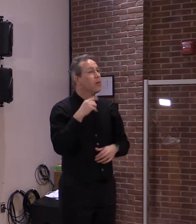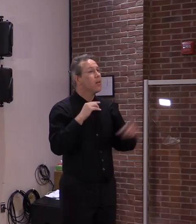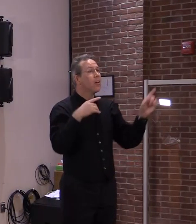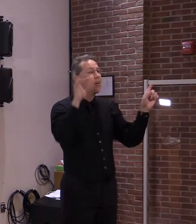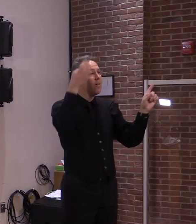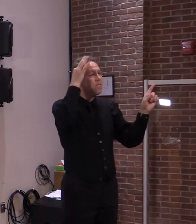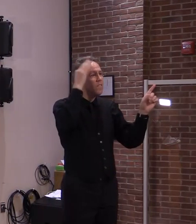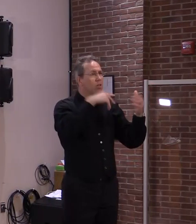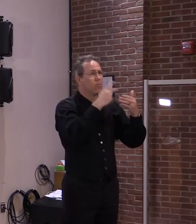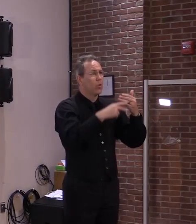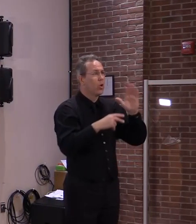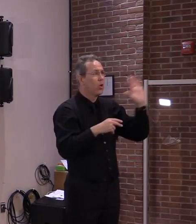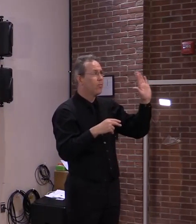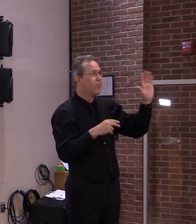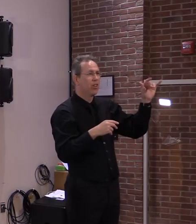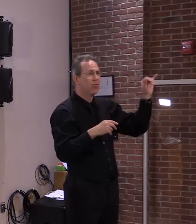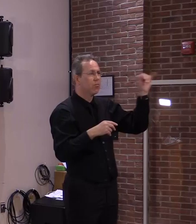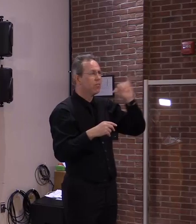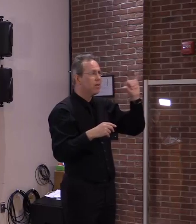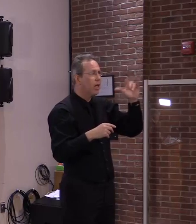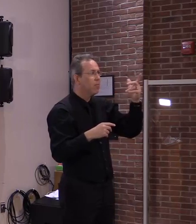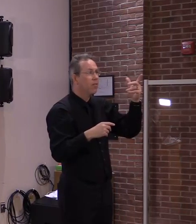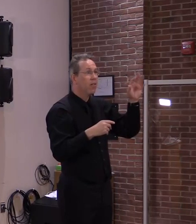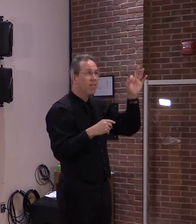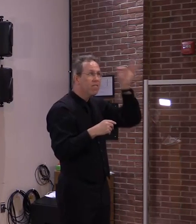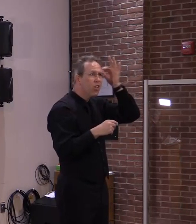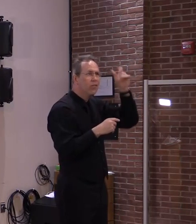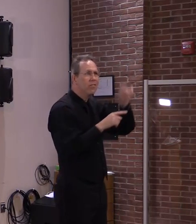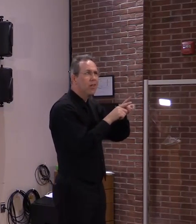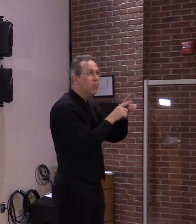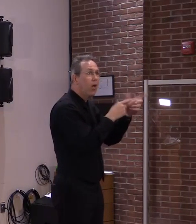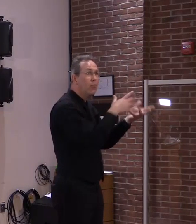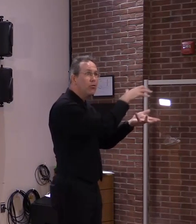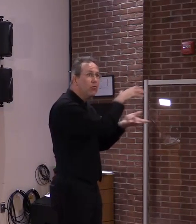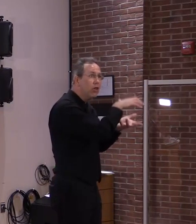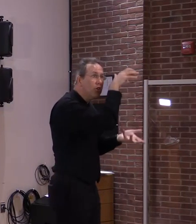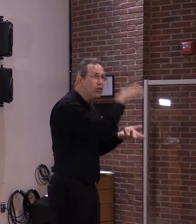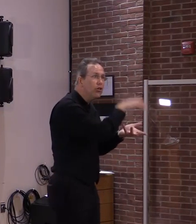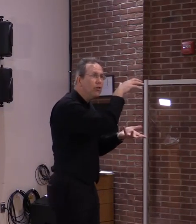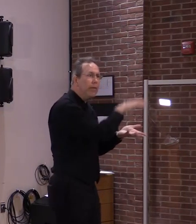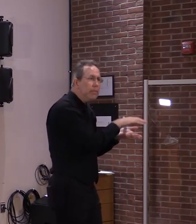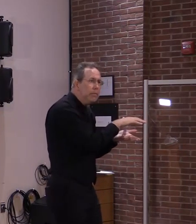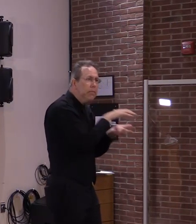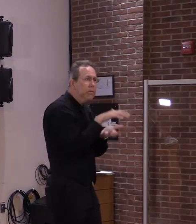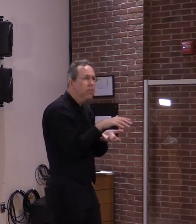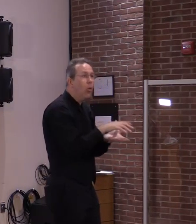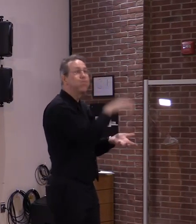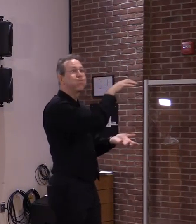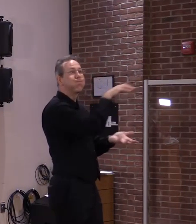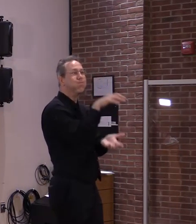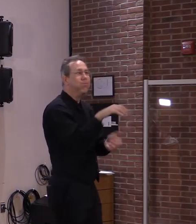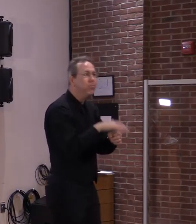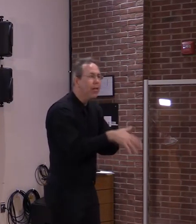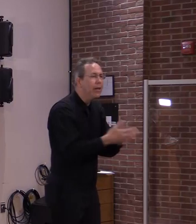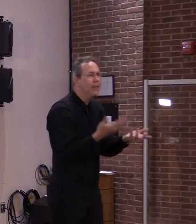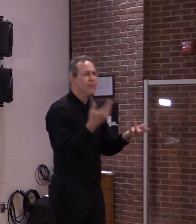of vaccine that they have as well. So it's not like we can bring everybody on and then they have